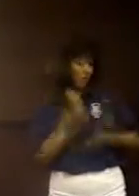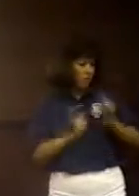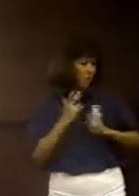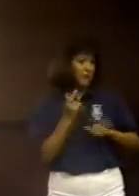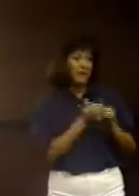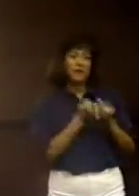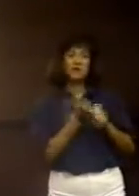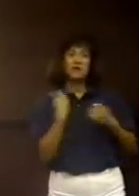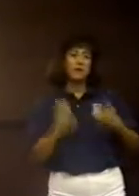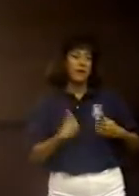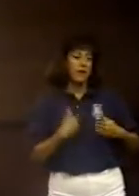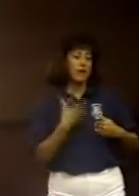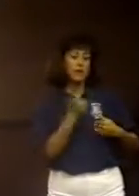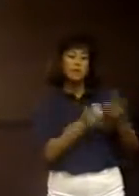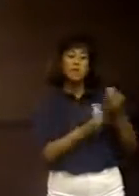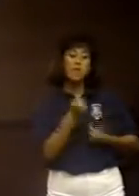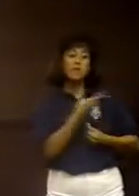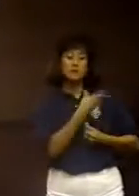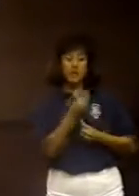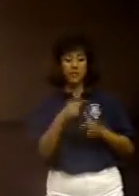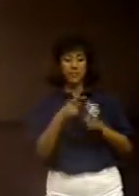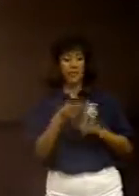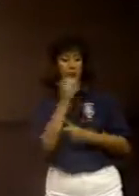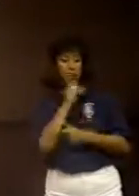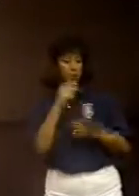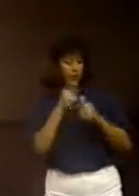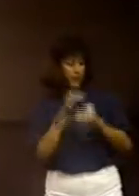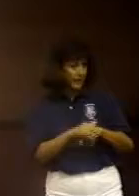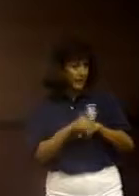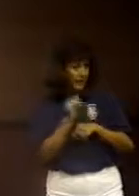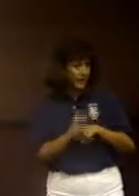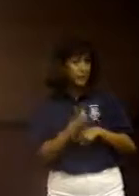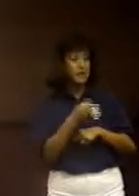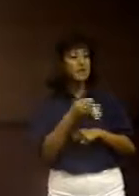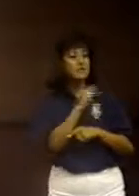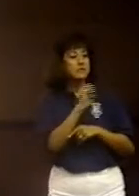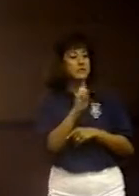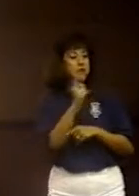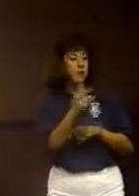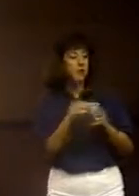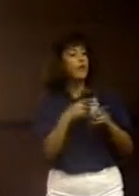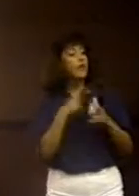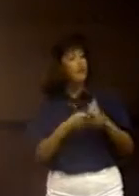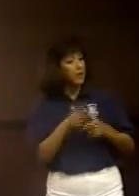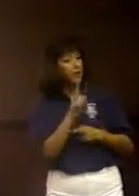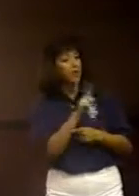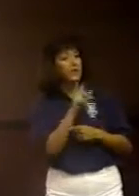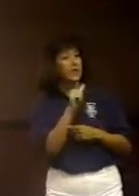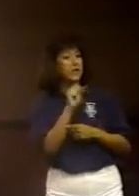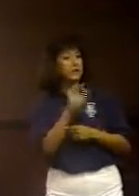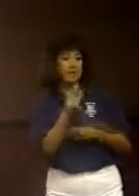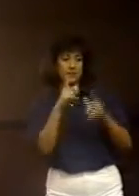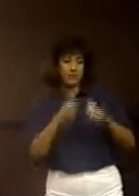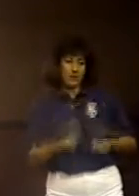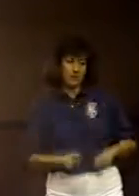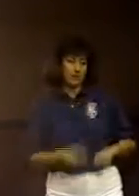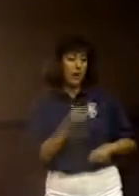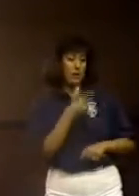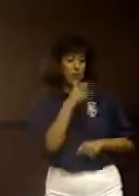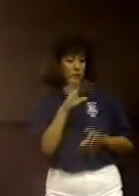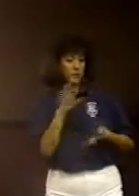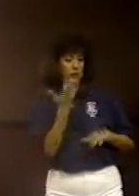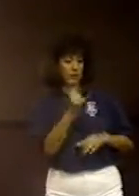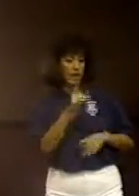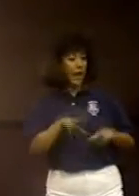outperformed everybody the most, and then oral English and C1, and then 1 ASL test. And who did